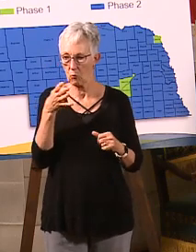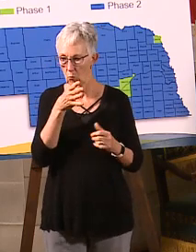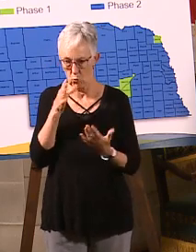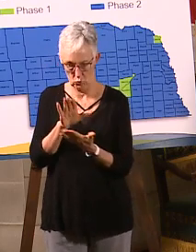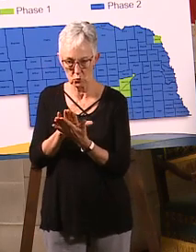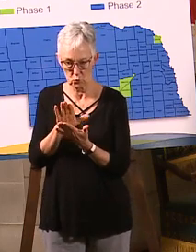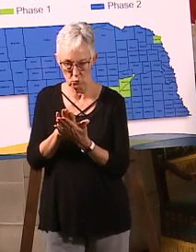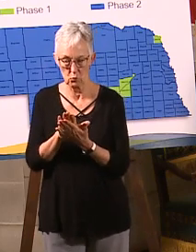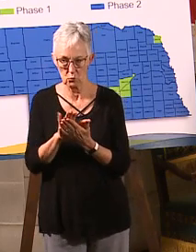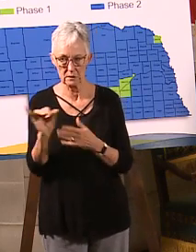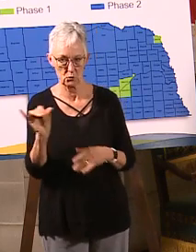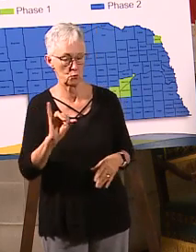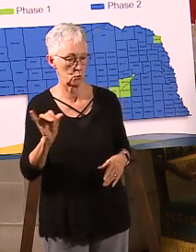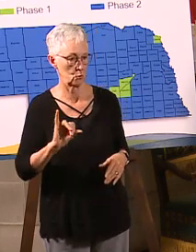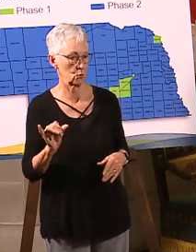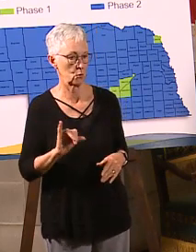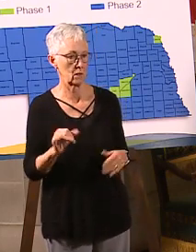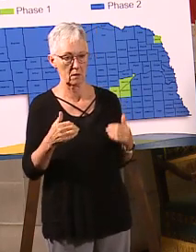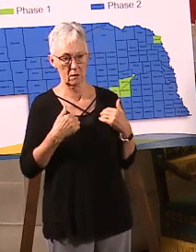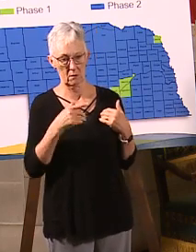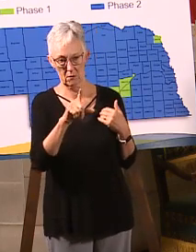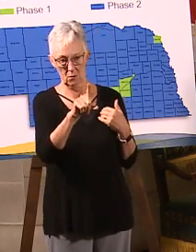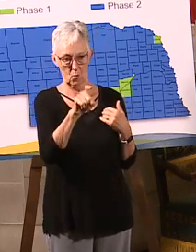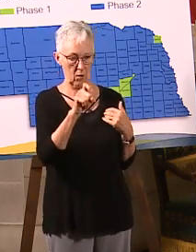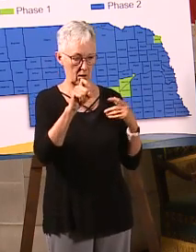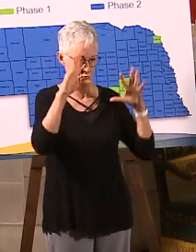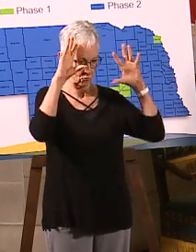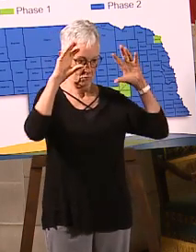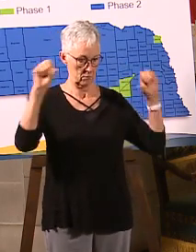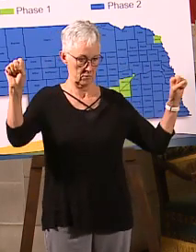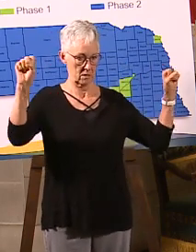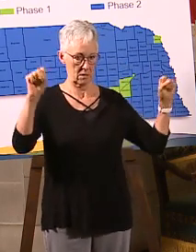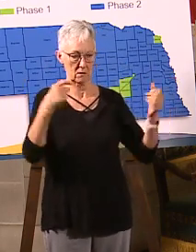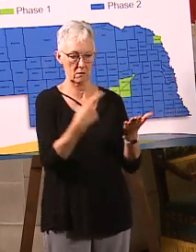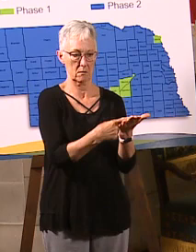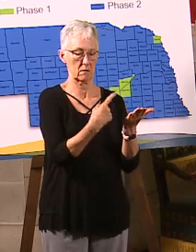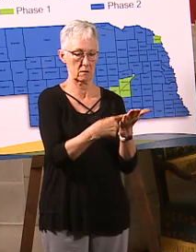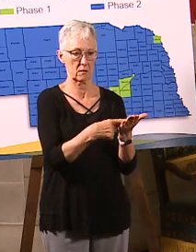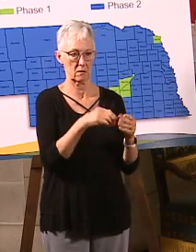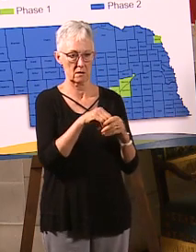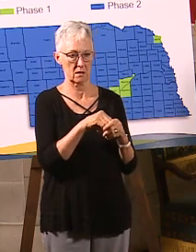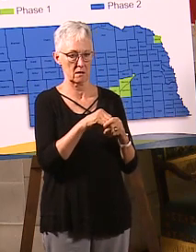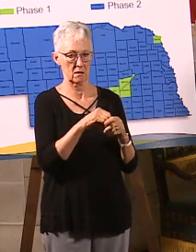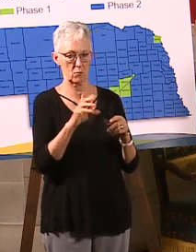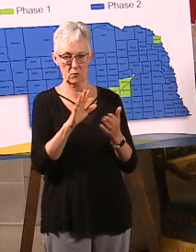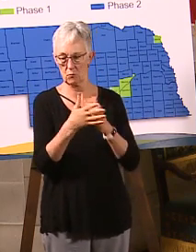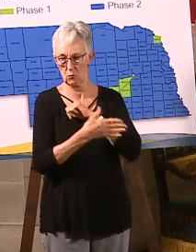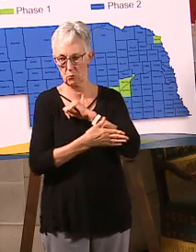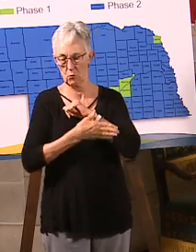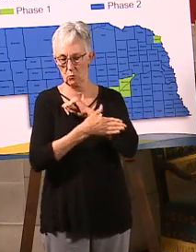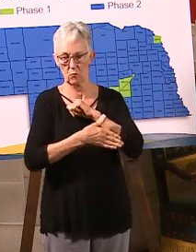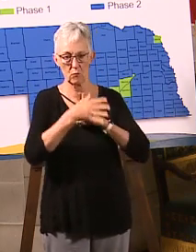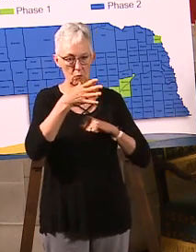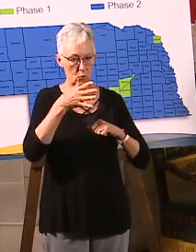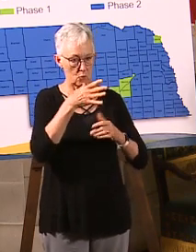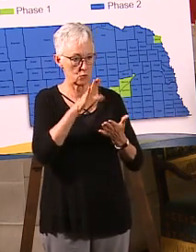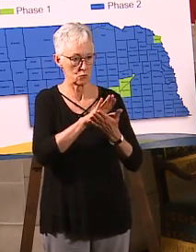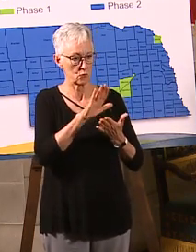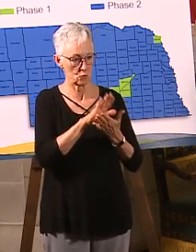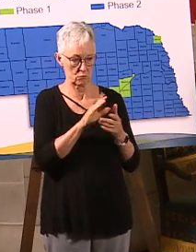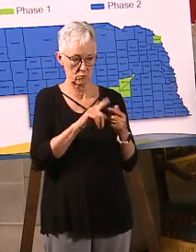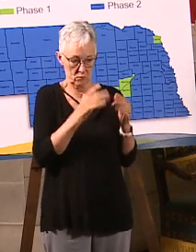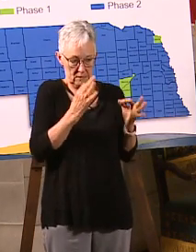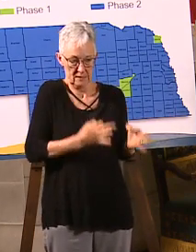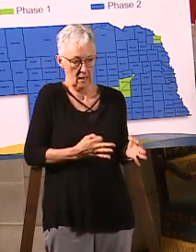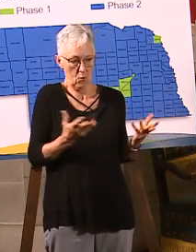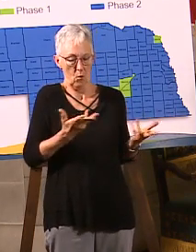about having over 100 superintendents in different groups talking about what the environments are going to have to be as we continue forward. So that's going to be critical work